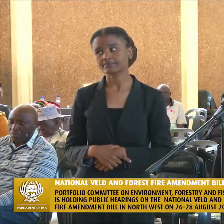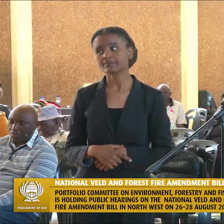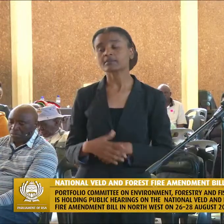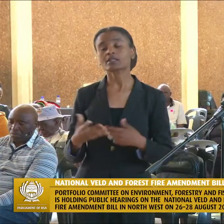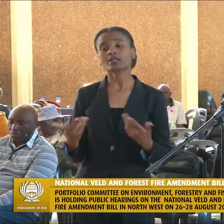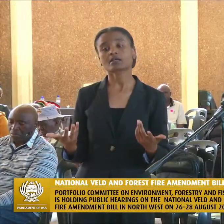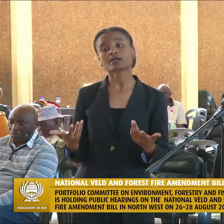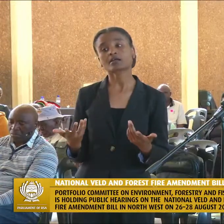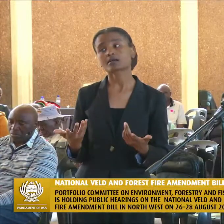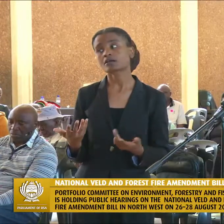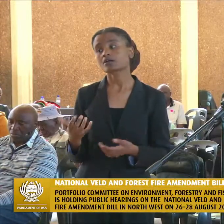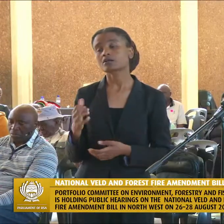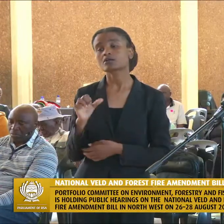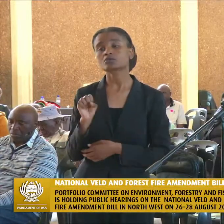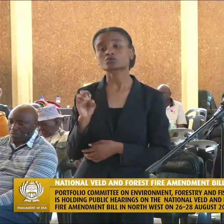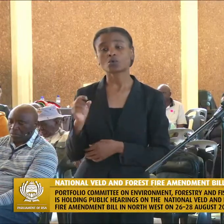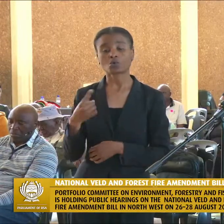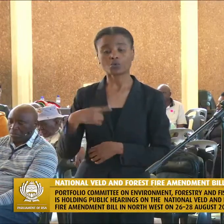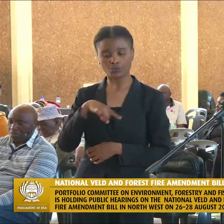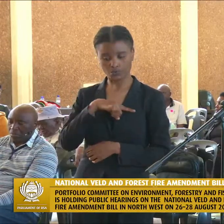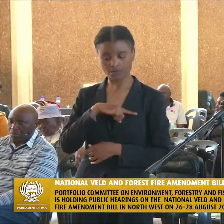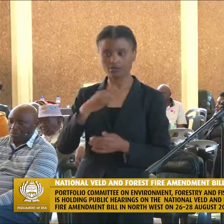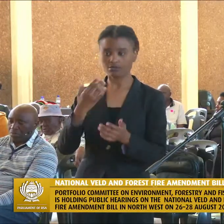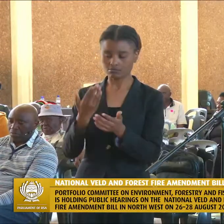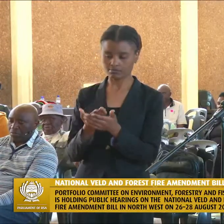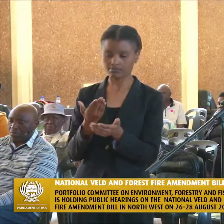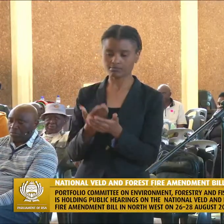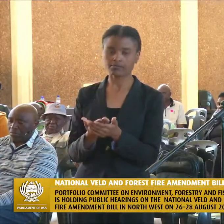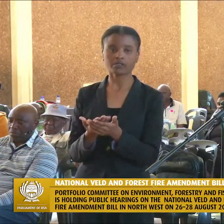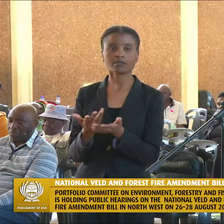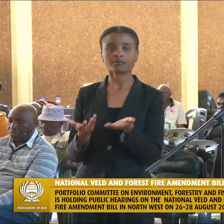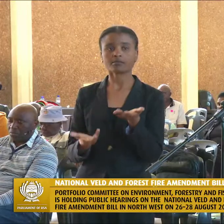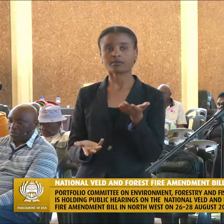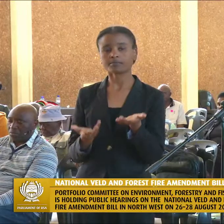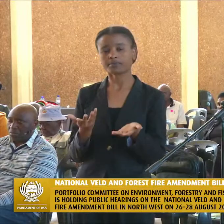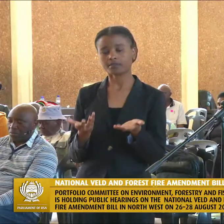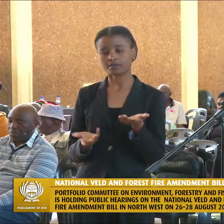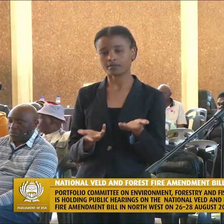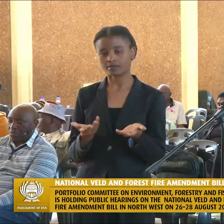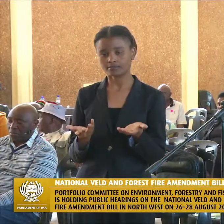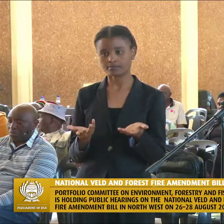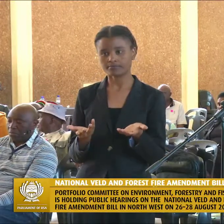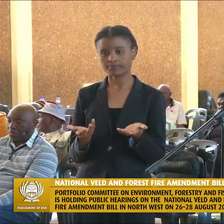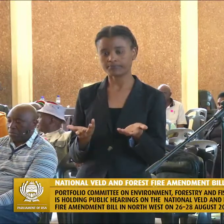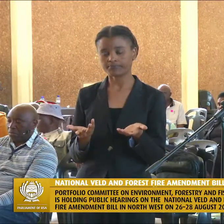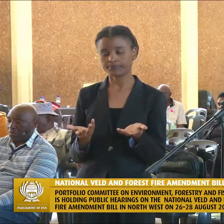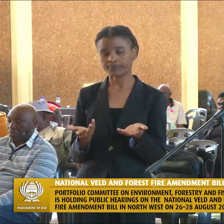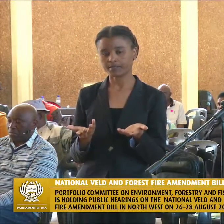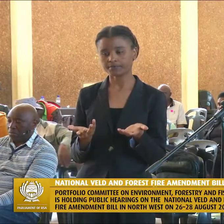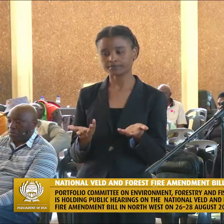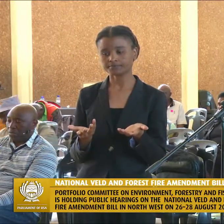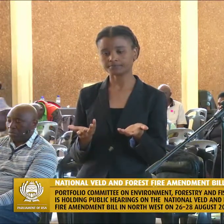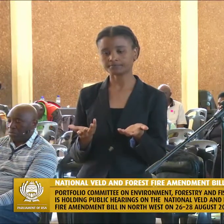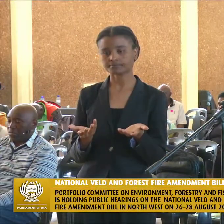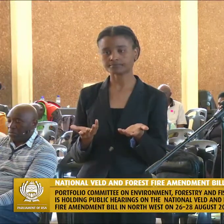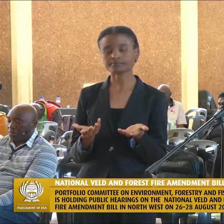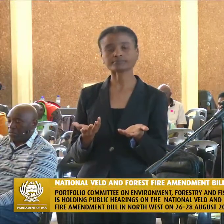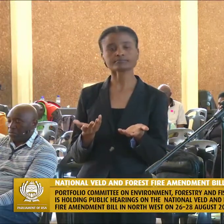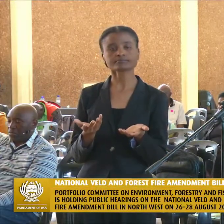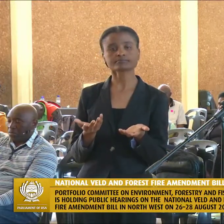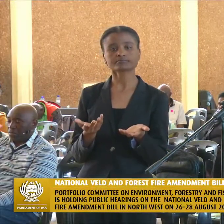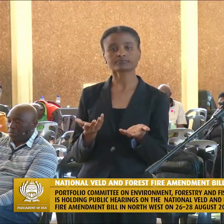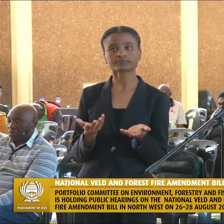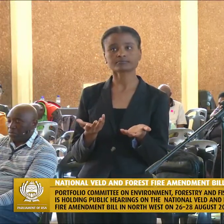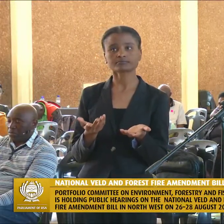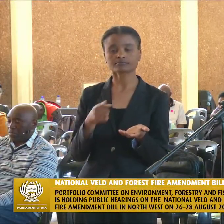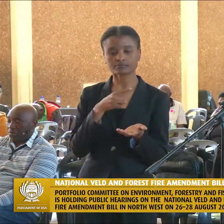that is why i am requesting government that should there be some farms can at least remember us so that